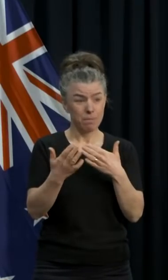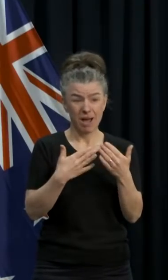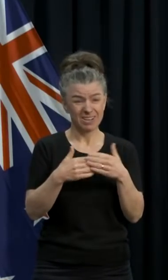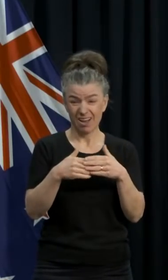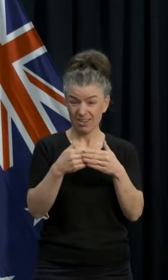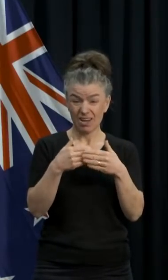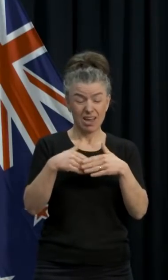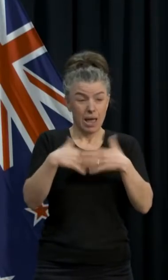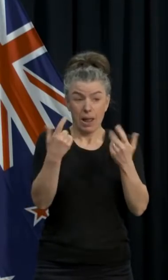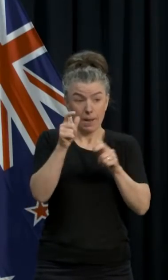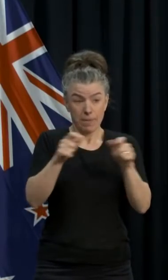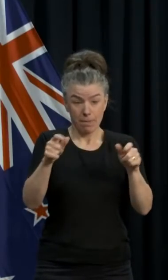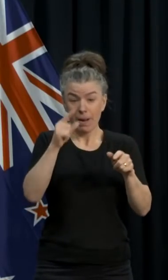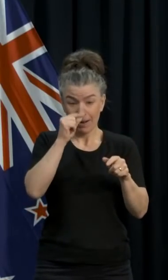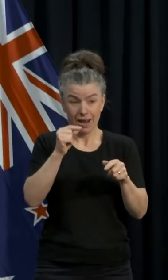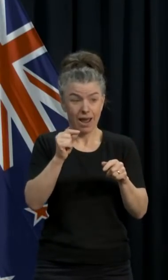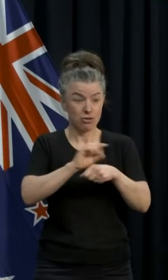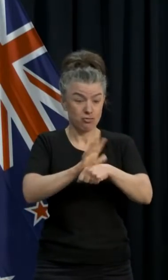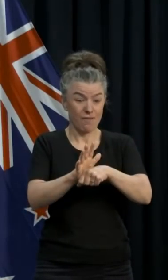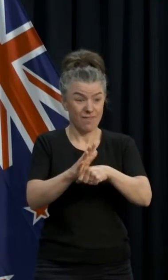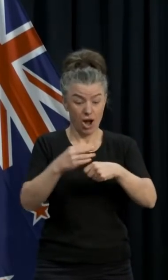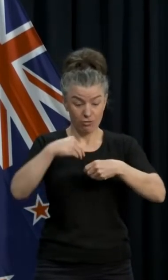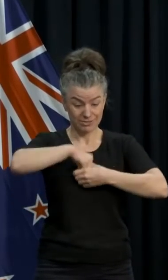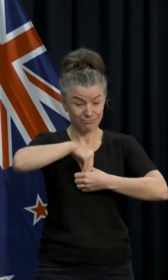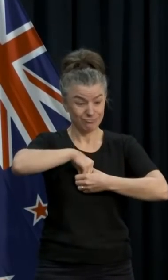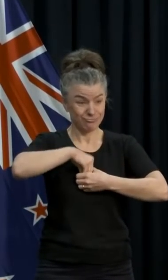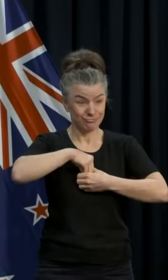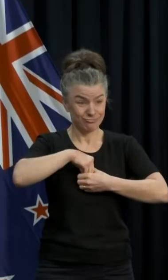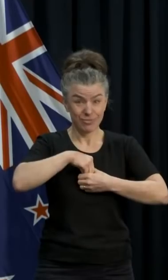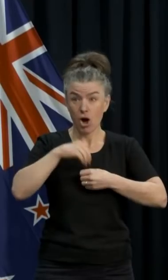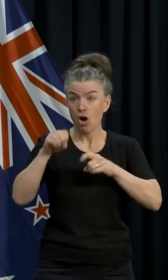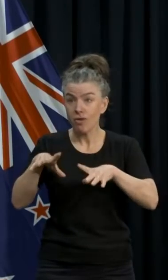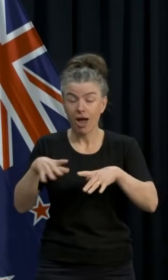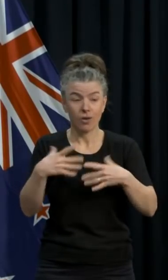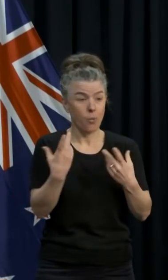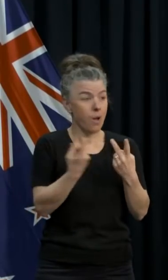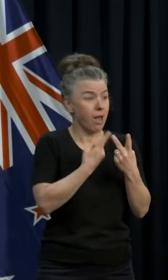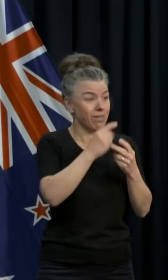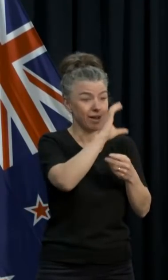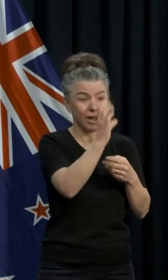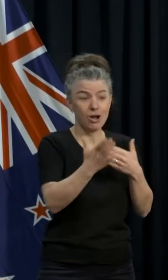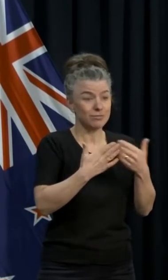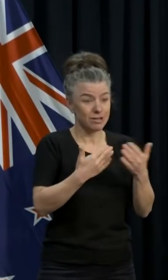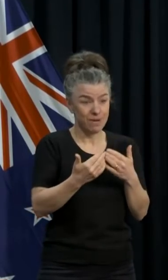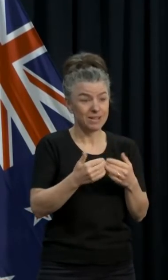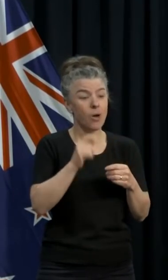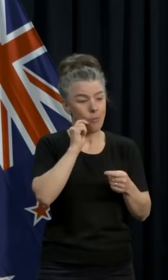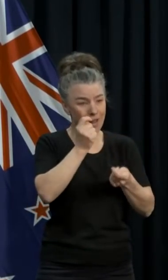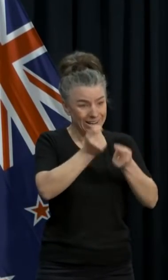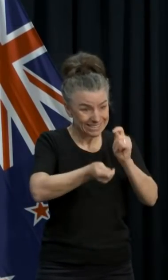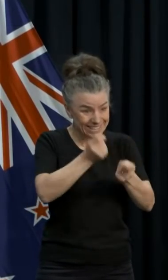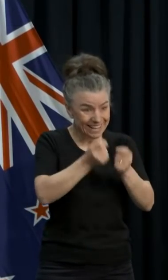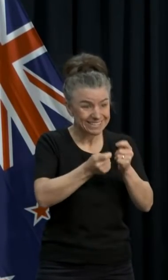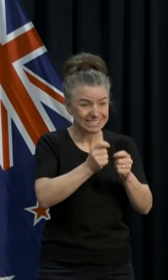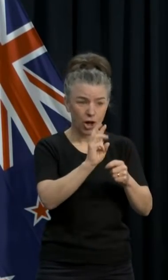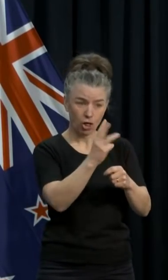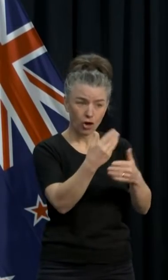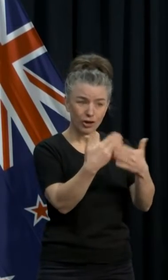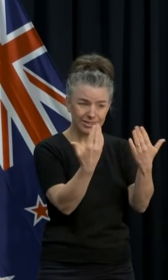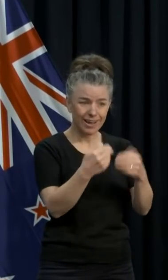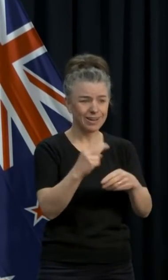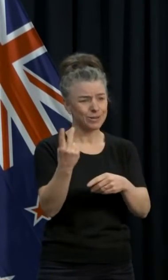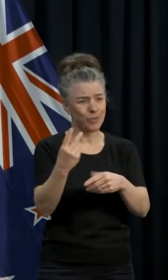bringing COVID-19 with them. And so we assume the same thing with this group of people, that they will be tested during their